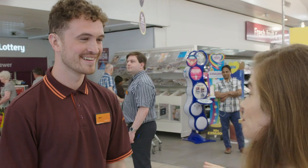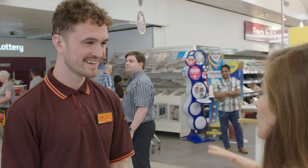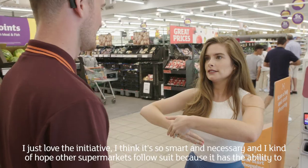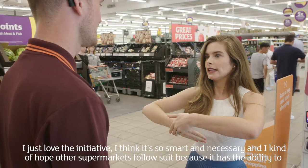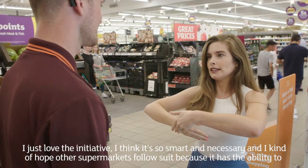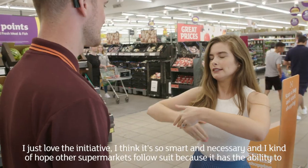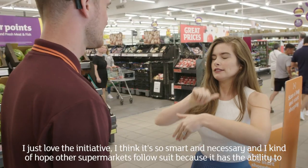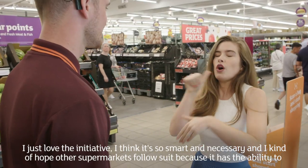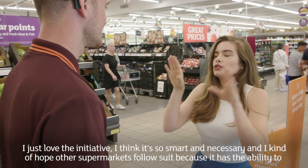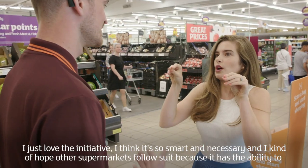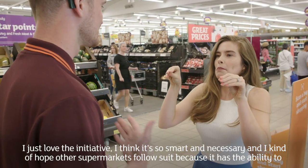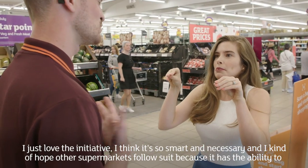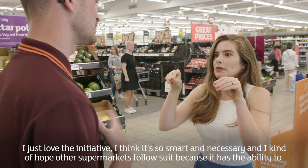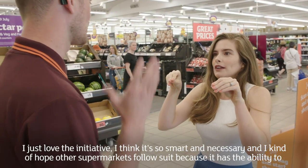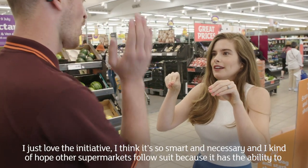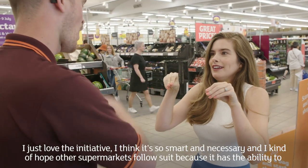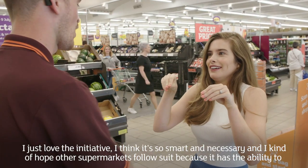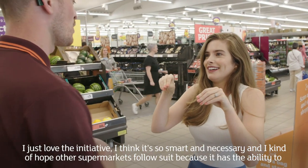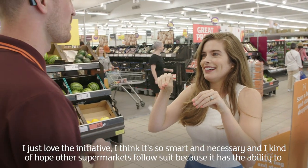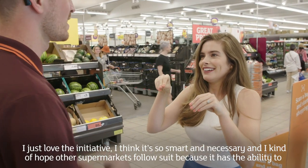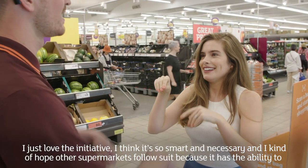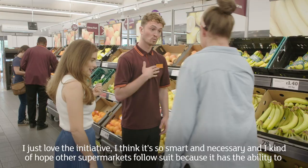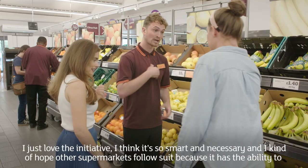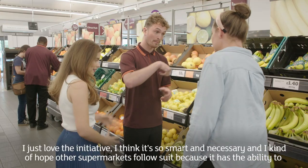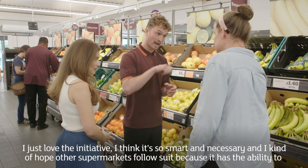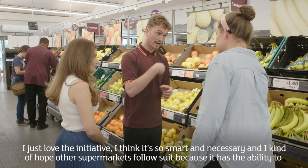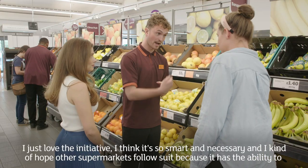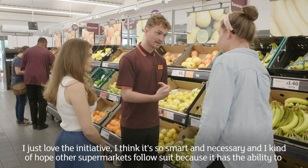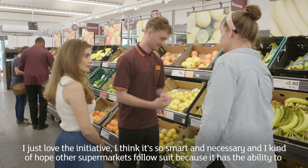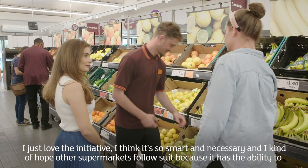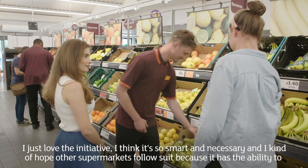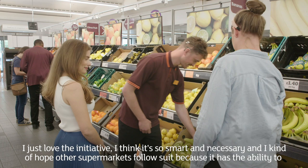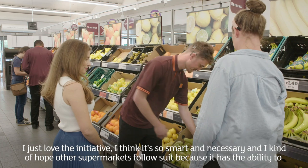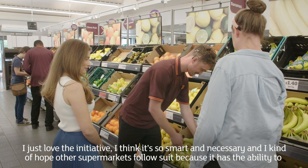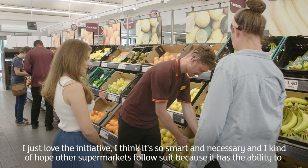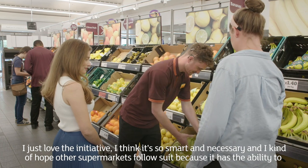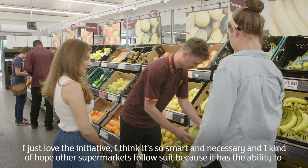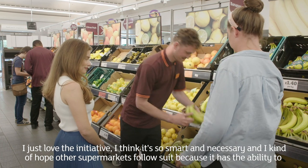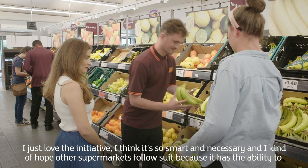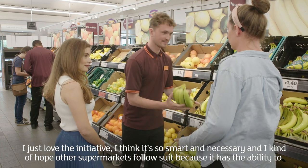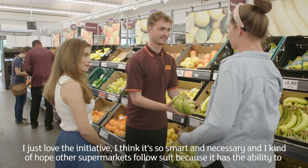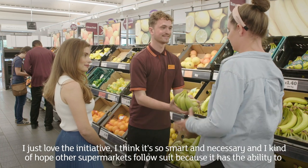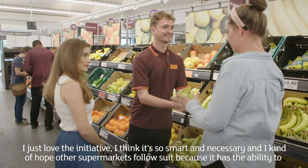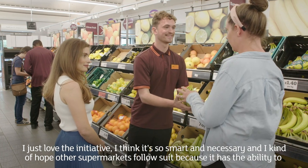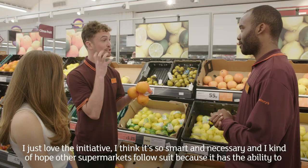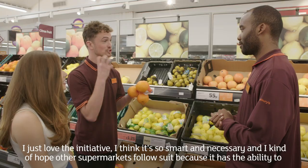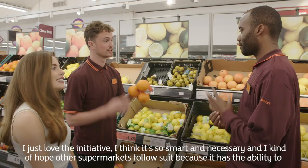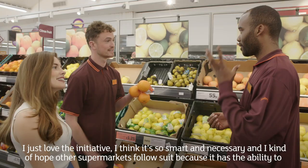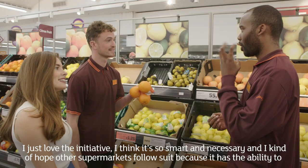I just love the initiative. I think it's so smart and necessary and I kind of hope that other supermarkets follow suit because it